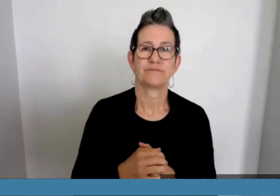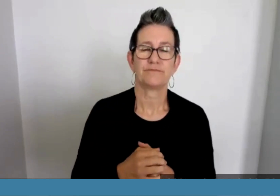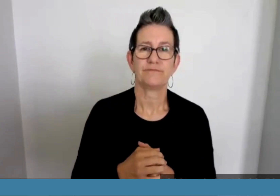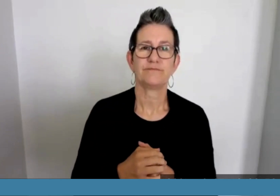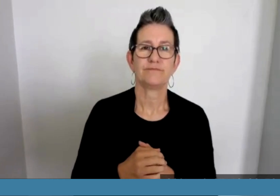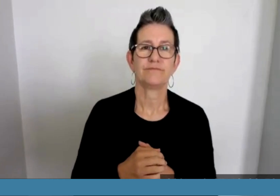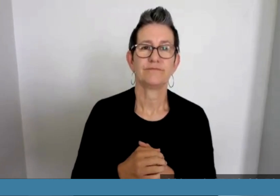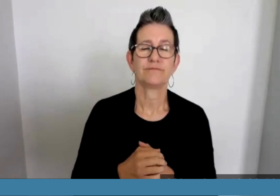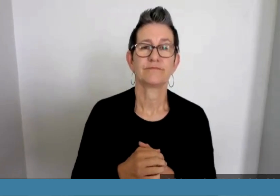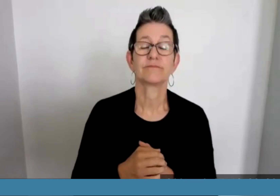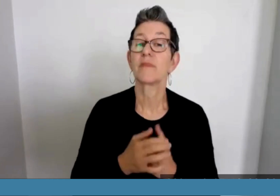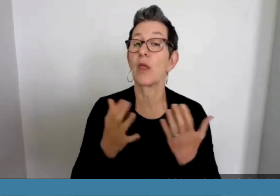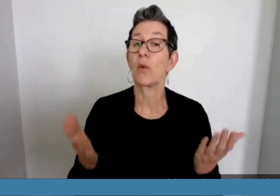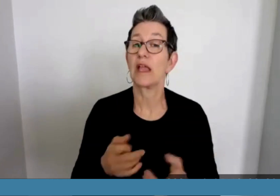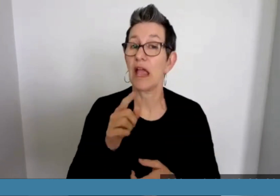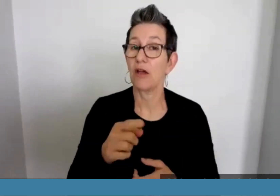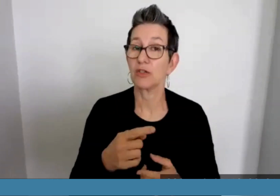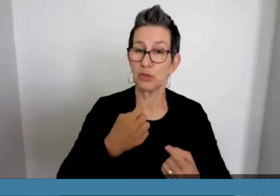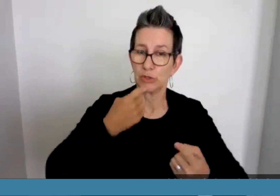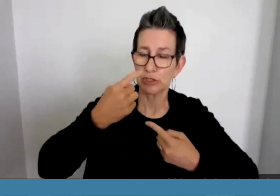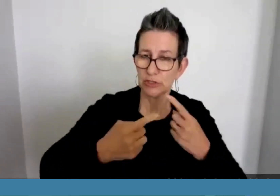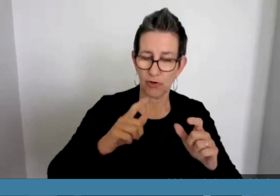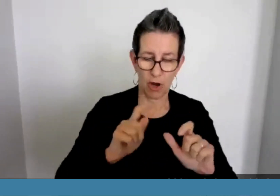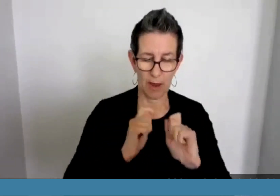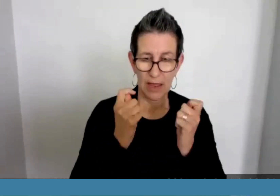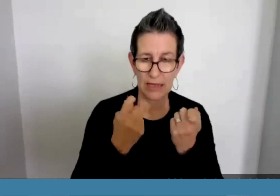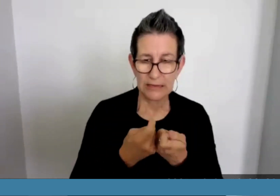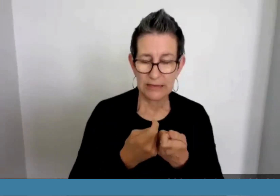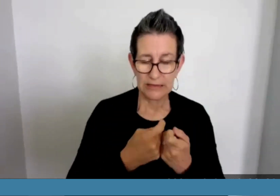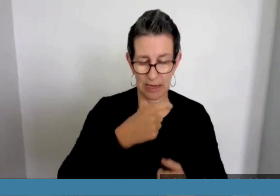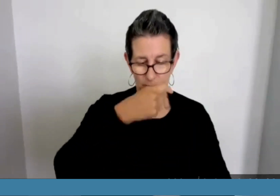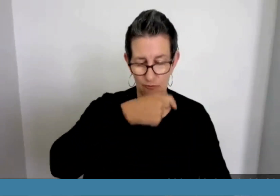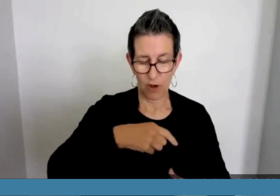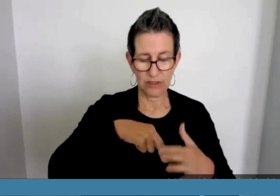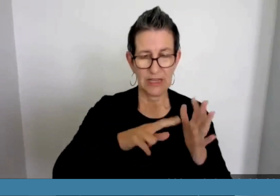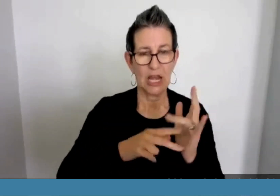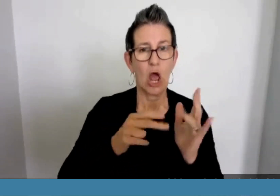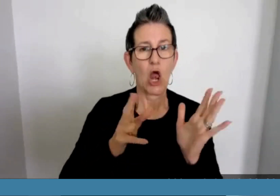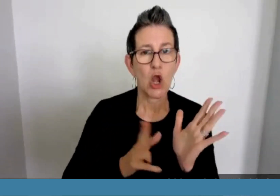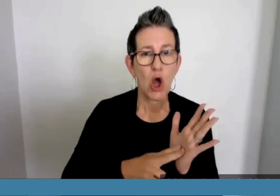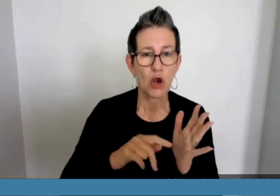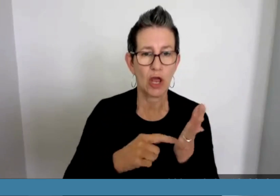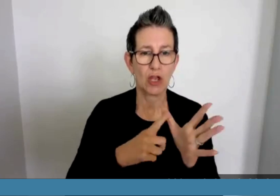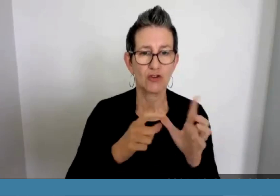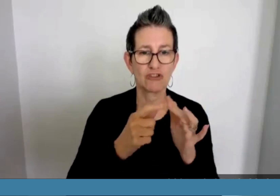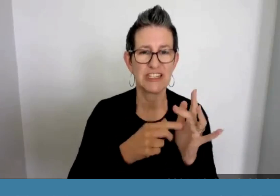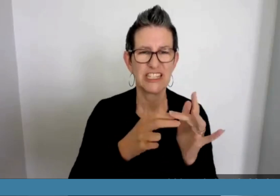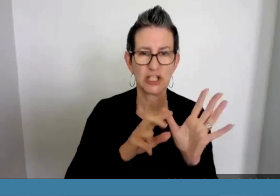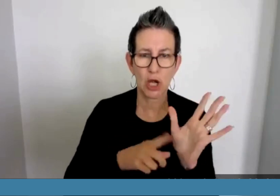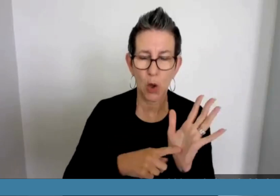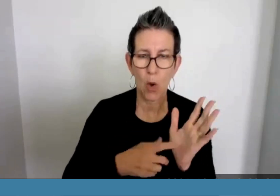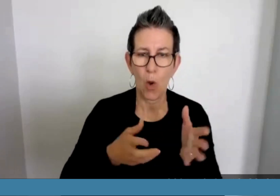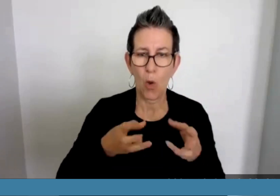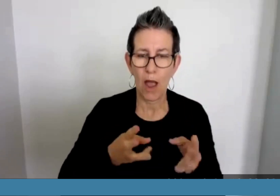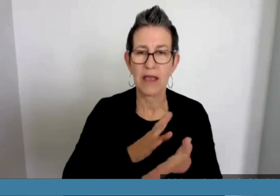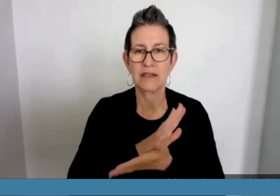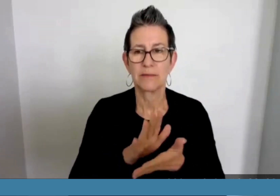We encourage you to describe team roles in non-traditional ways. So highlighting lived experience,